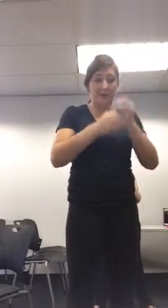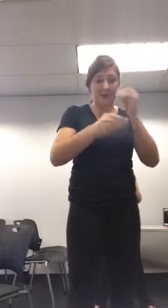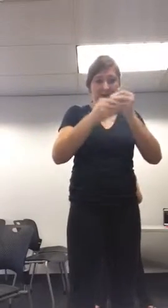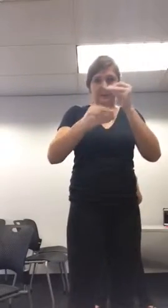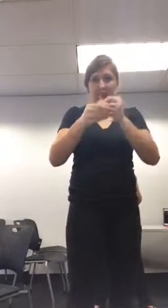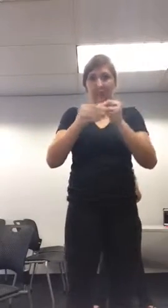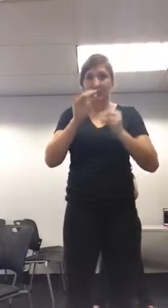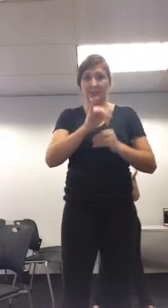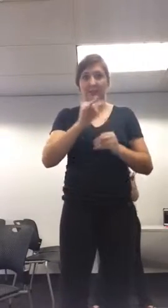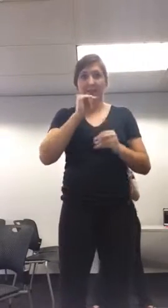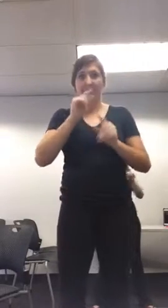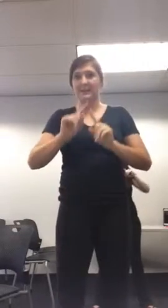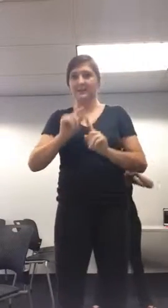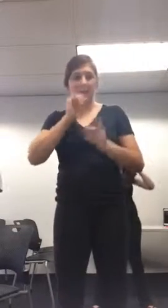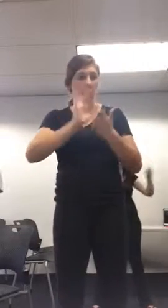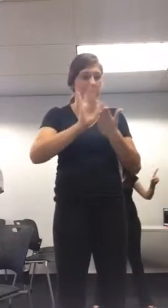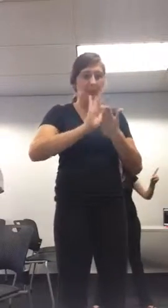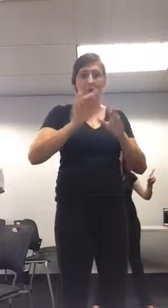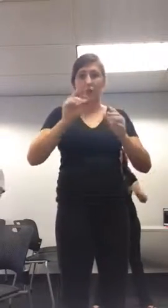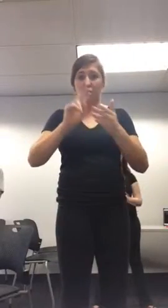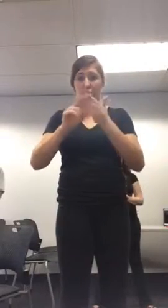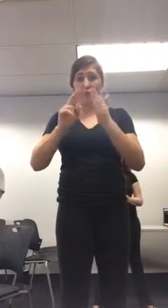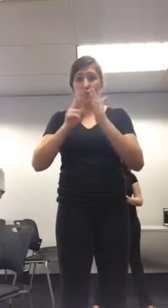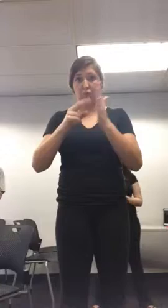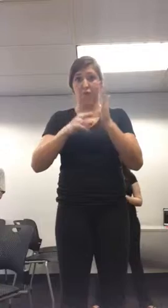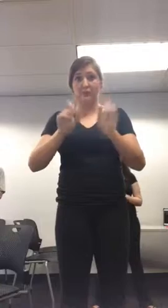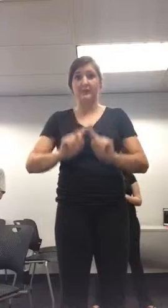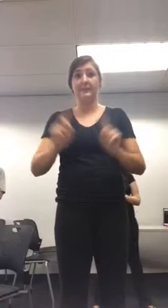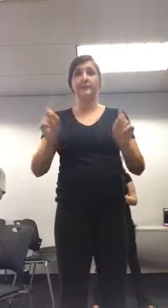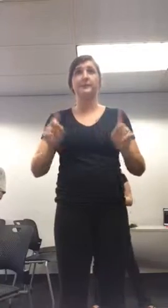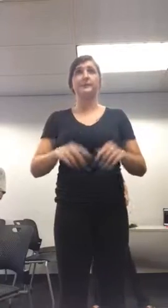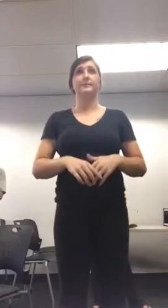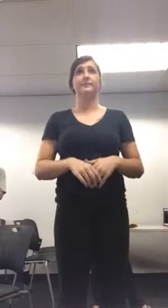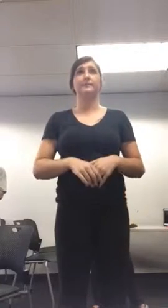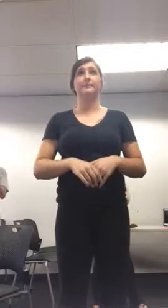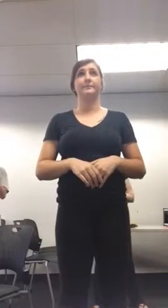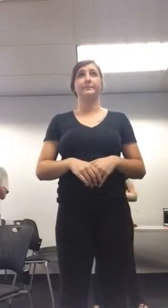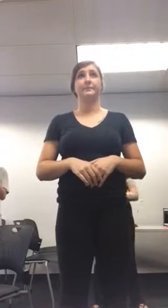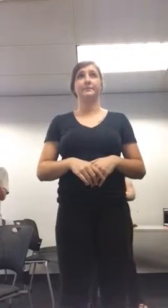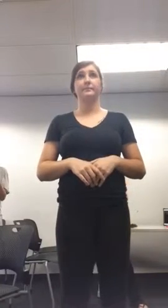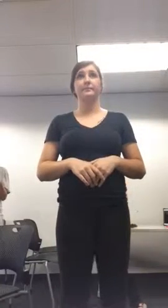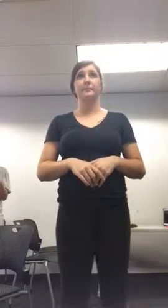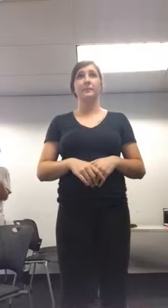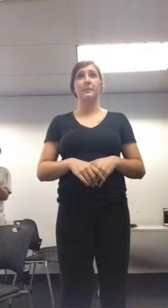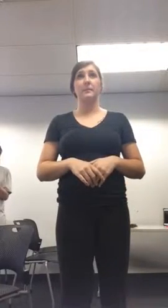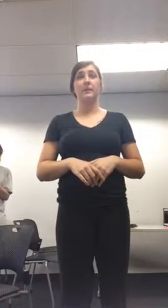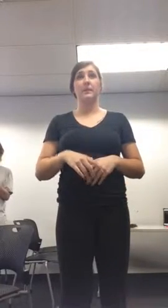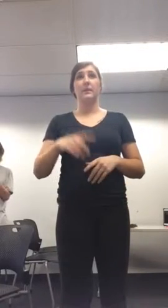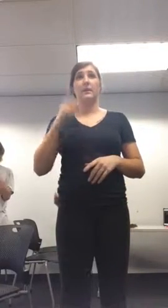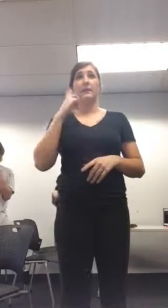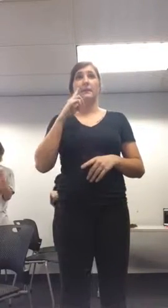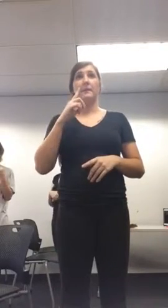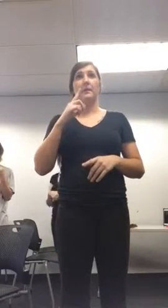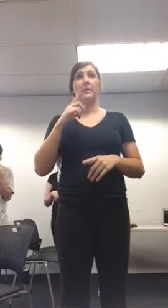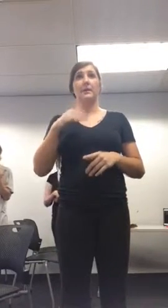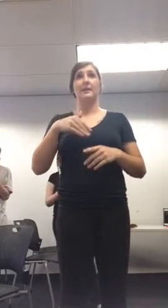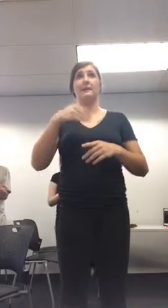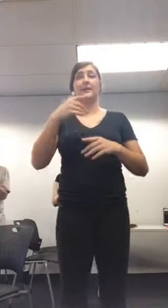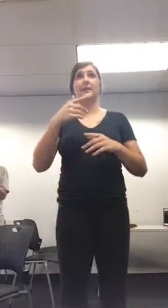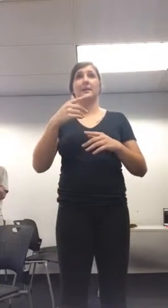different. Another way to conceive of multiplication is by looking at, for example, the next visual, which shows